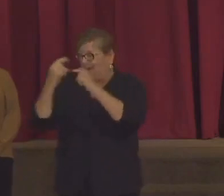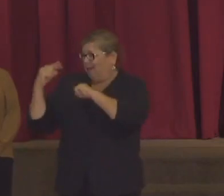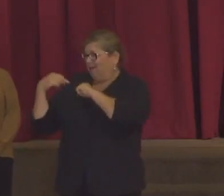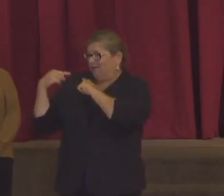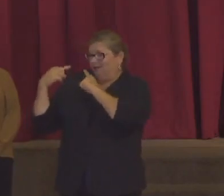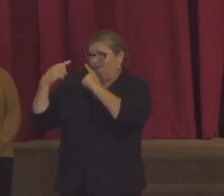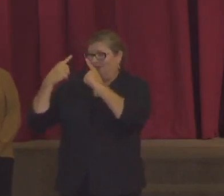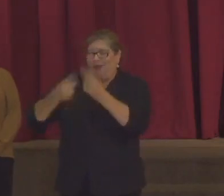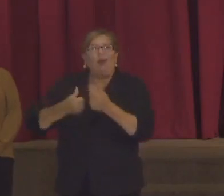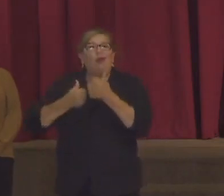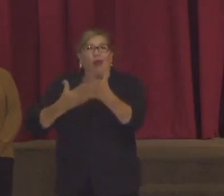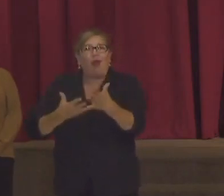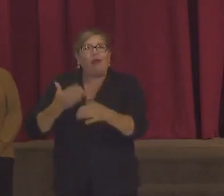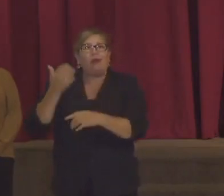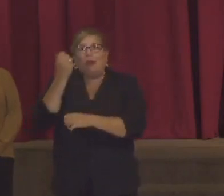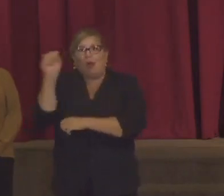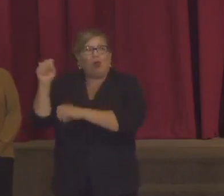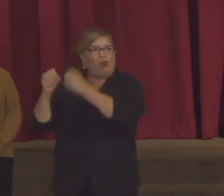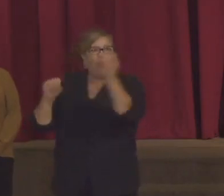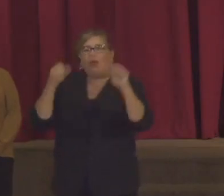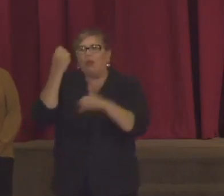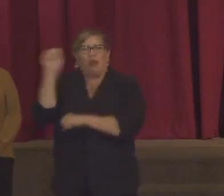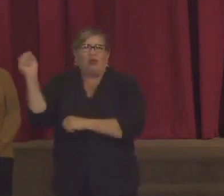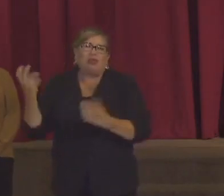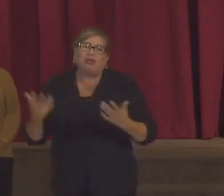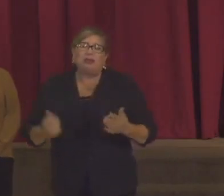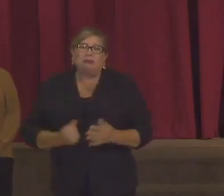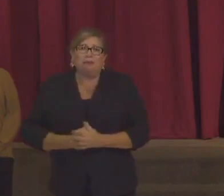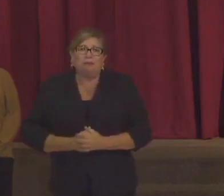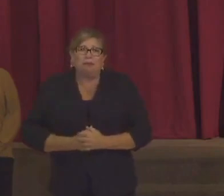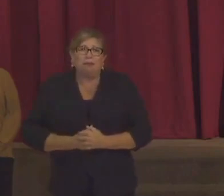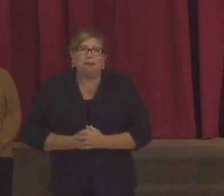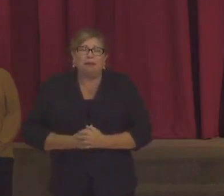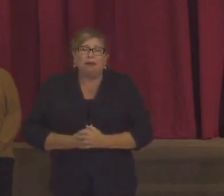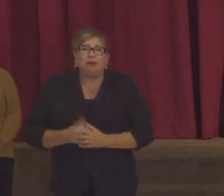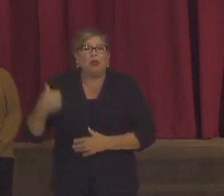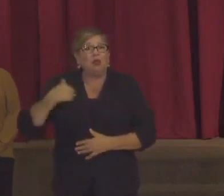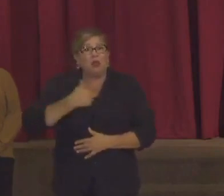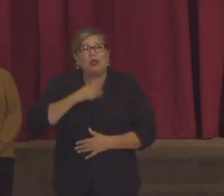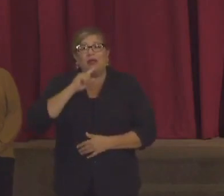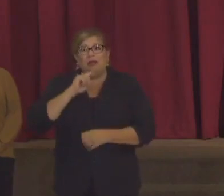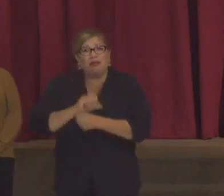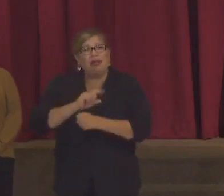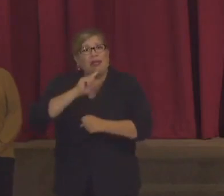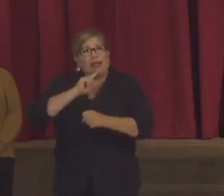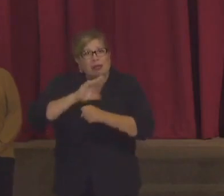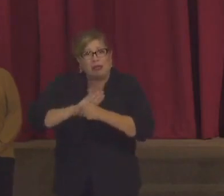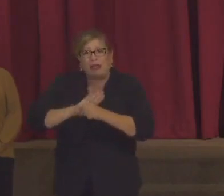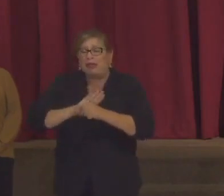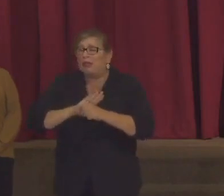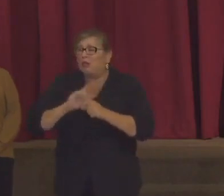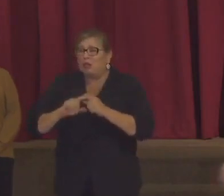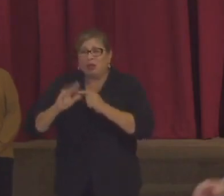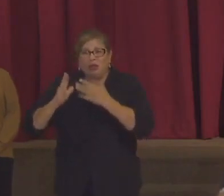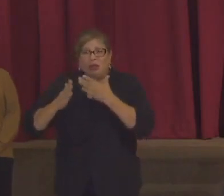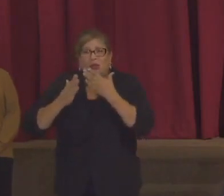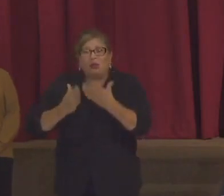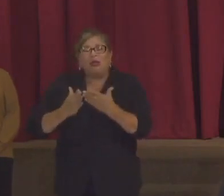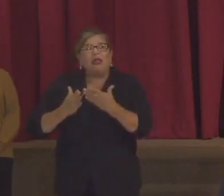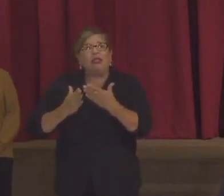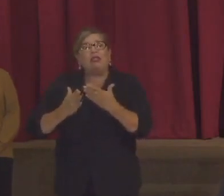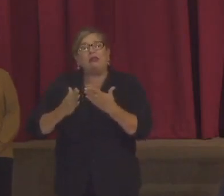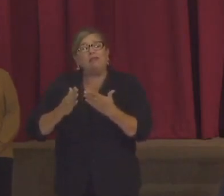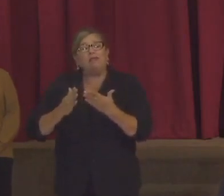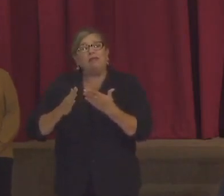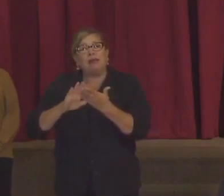So we are committed and resolved to bringing peace back to the streets, not only in this state, but to support the efforts all